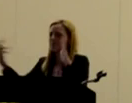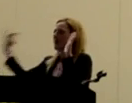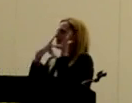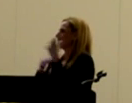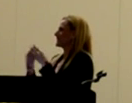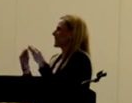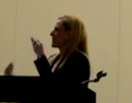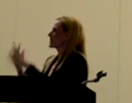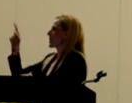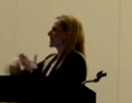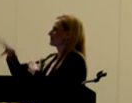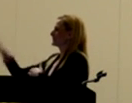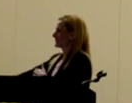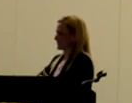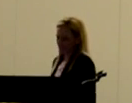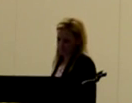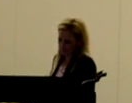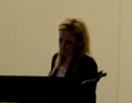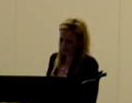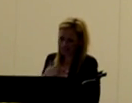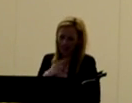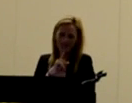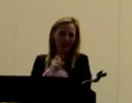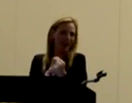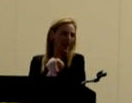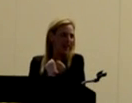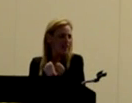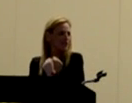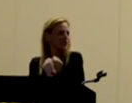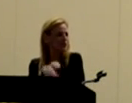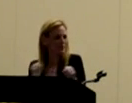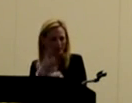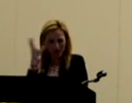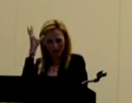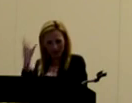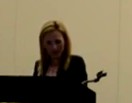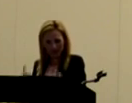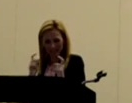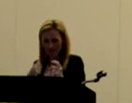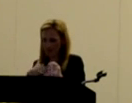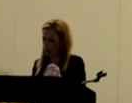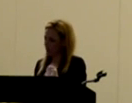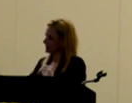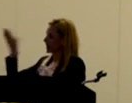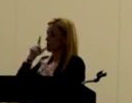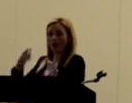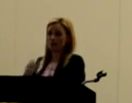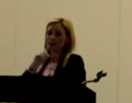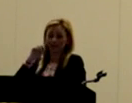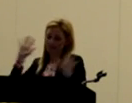In any case, back to my story of growing up in Chicago. I really loved the freedom that my parents gave me growing up as a child who happened